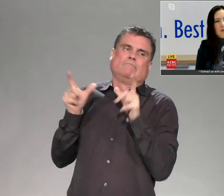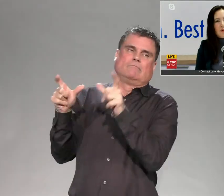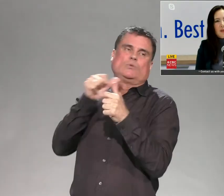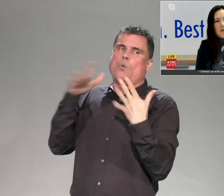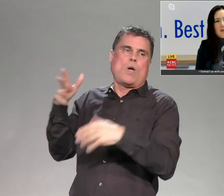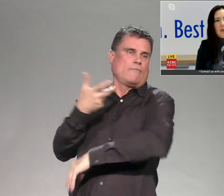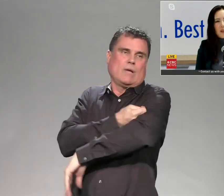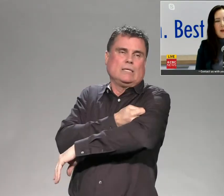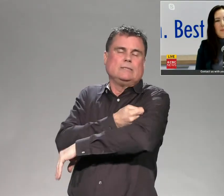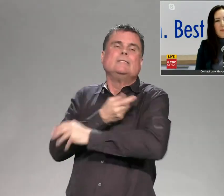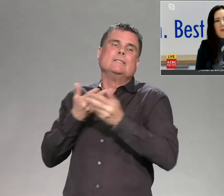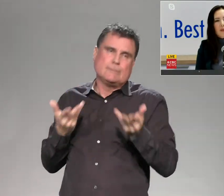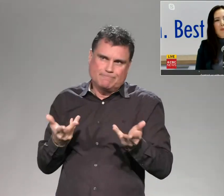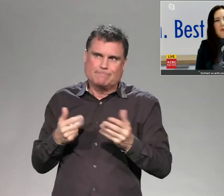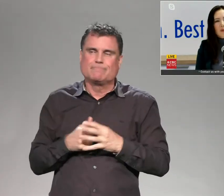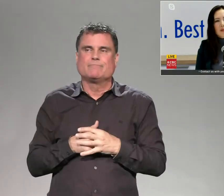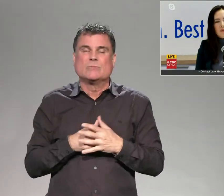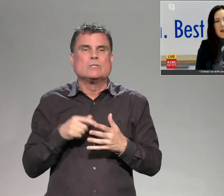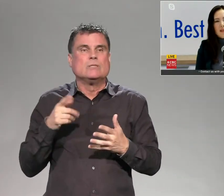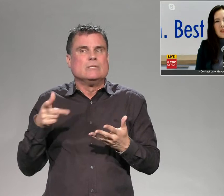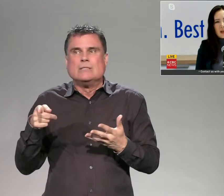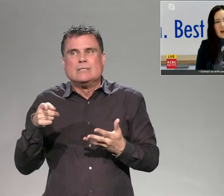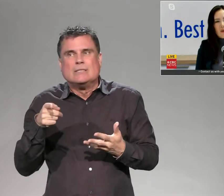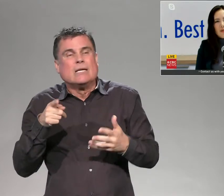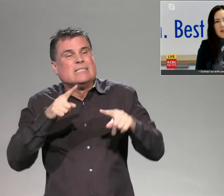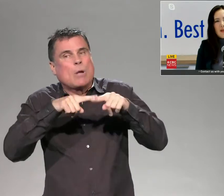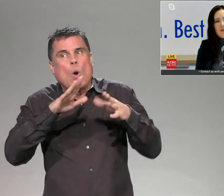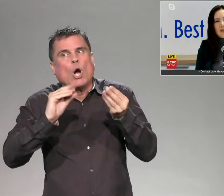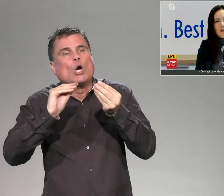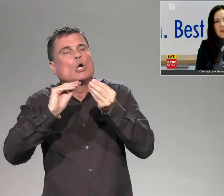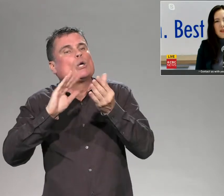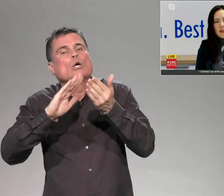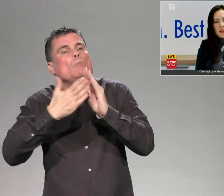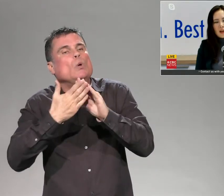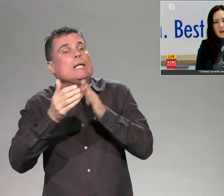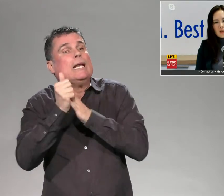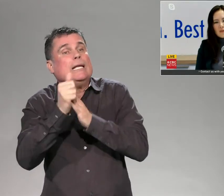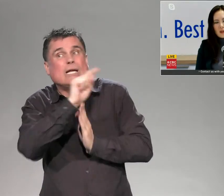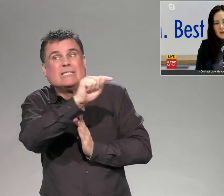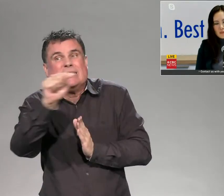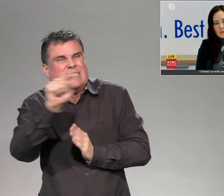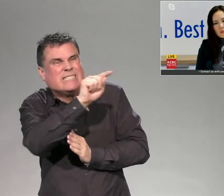different cultural leaders speaking up about the importance of vaccine and how it's a life-saving